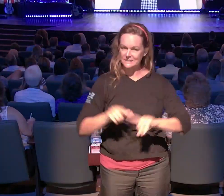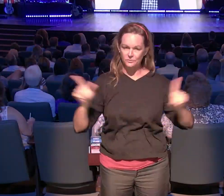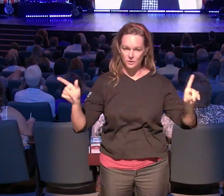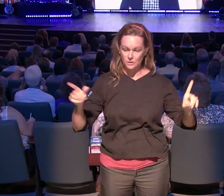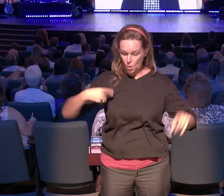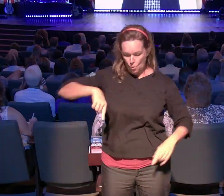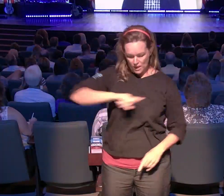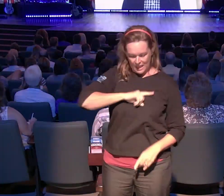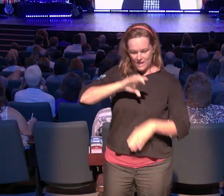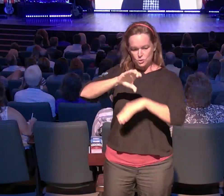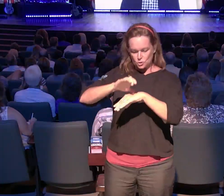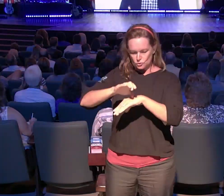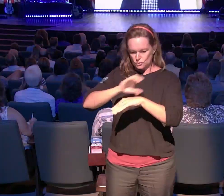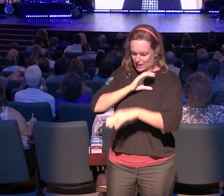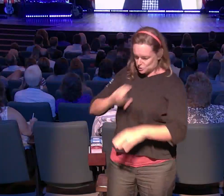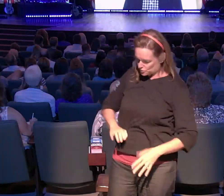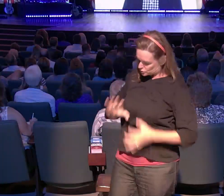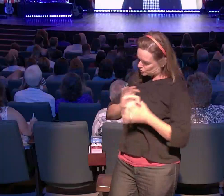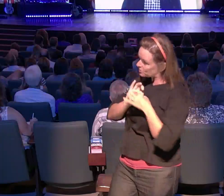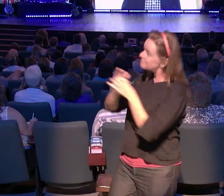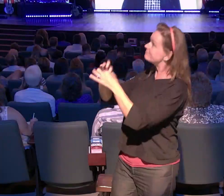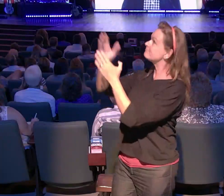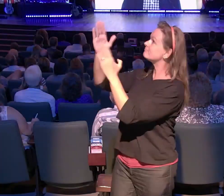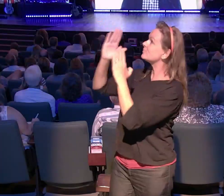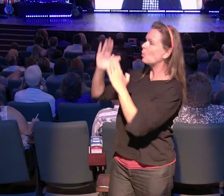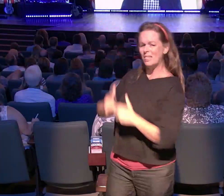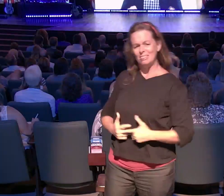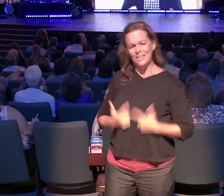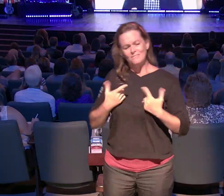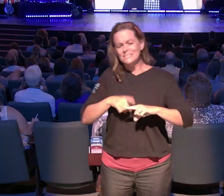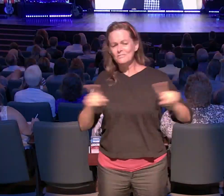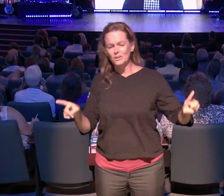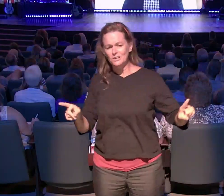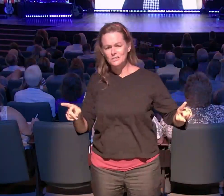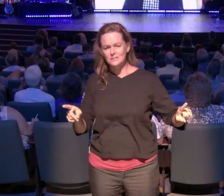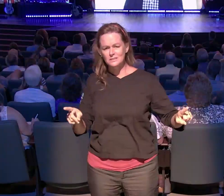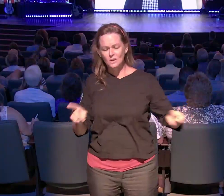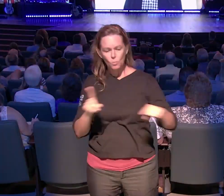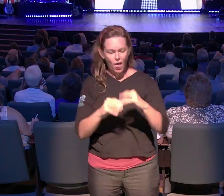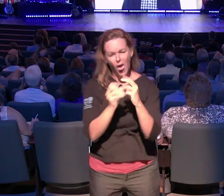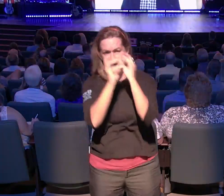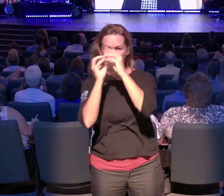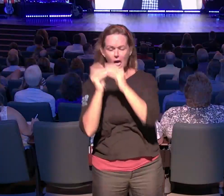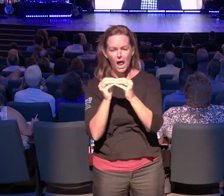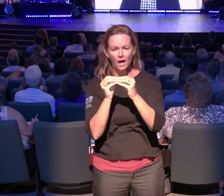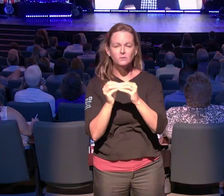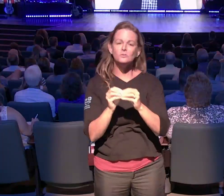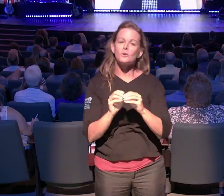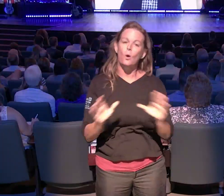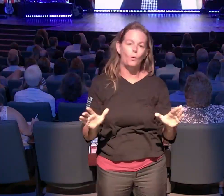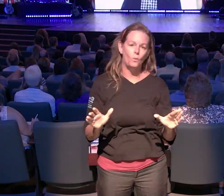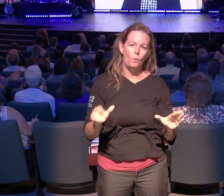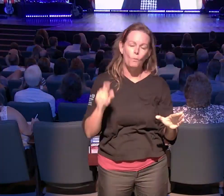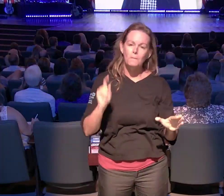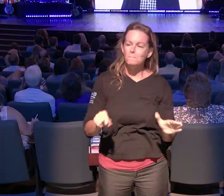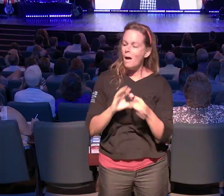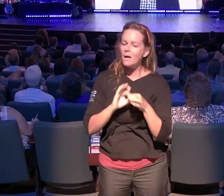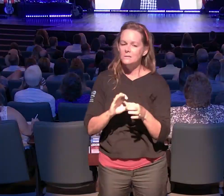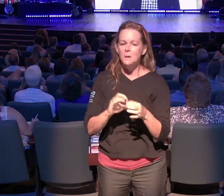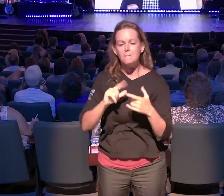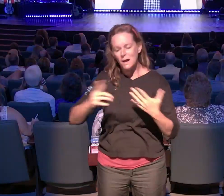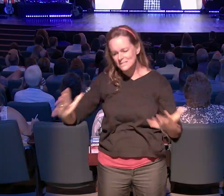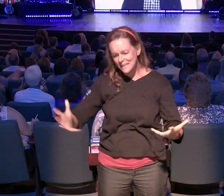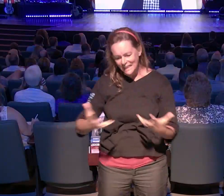the church must look different. Our words and our actions must unite and not tear down. Our words must heal and not